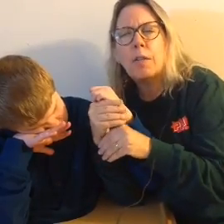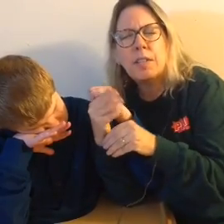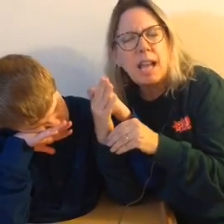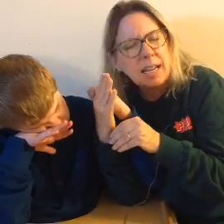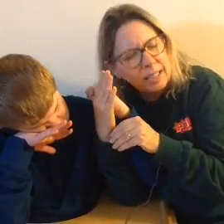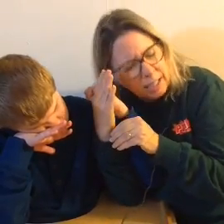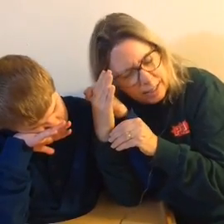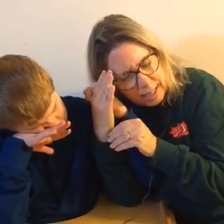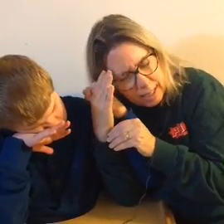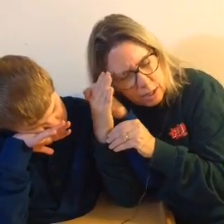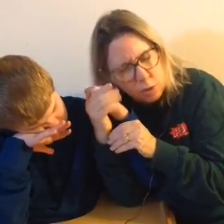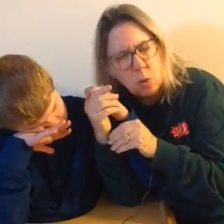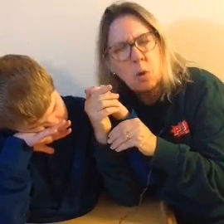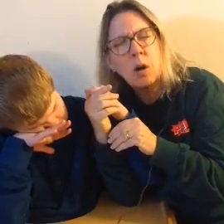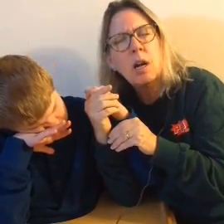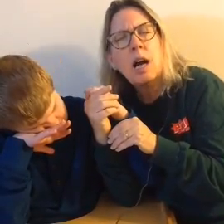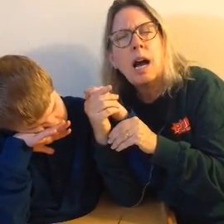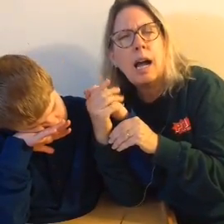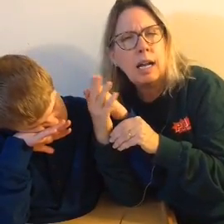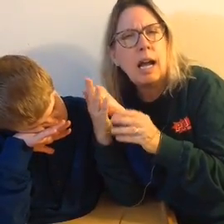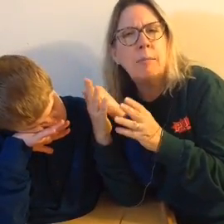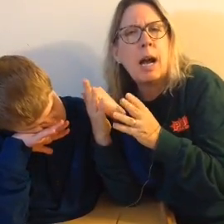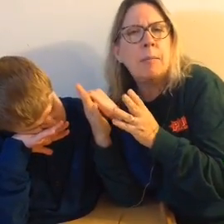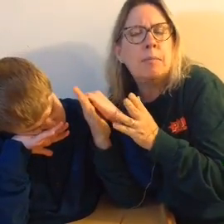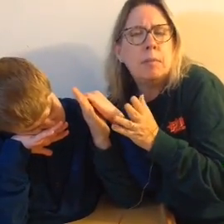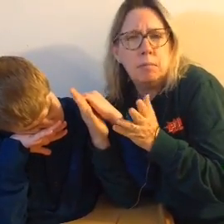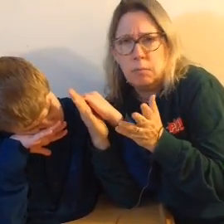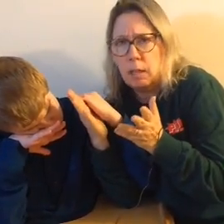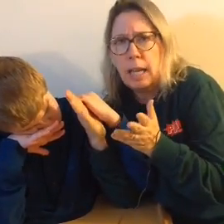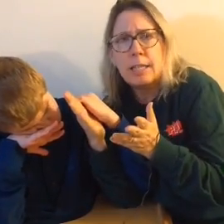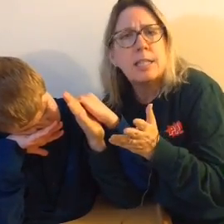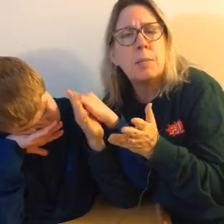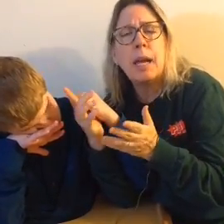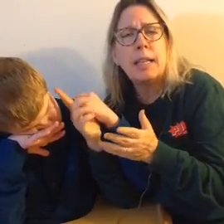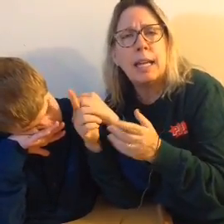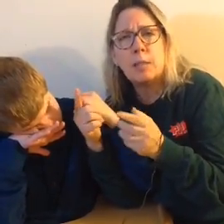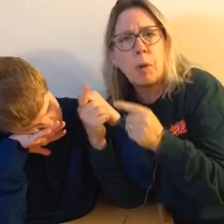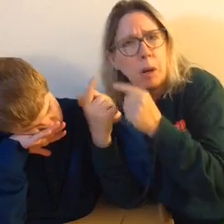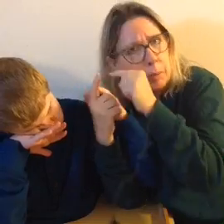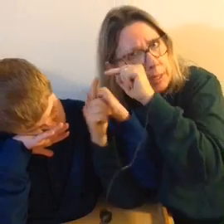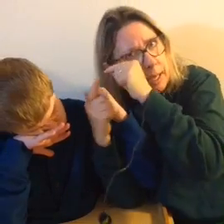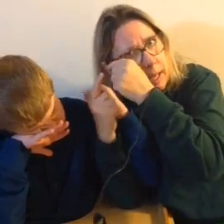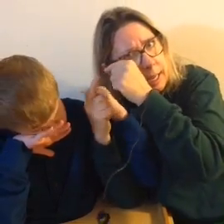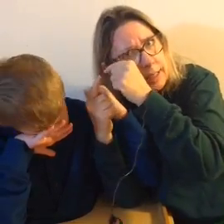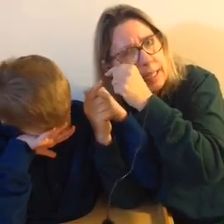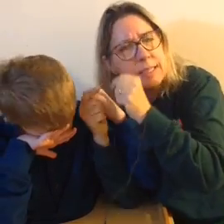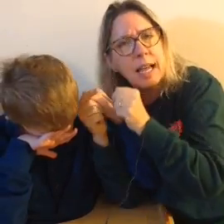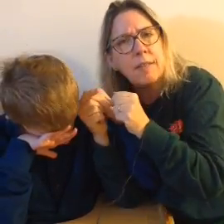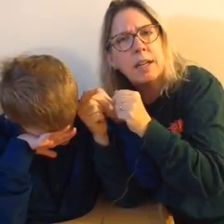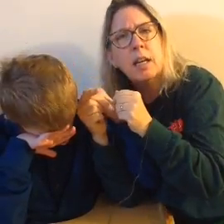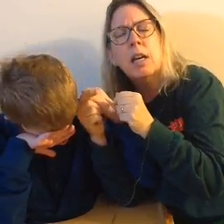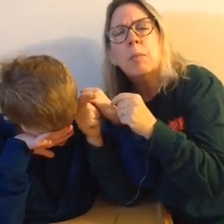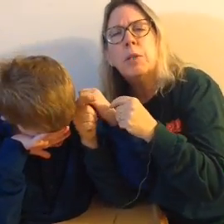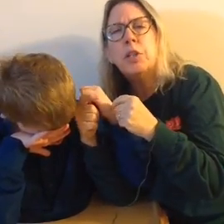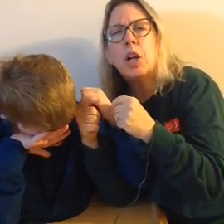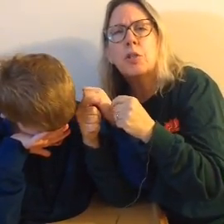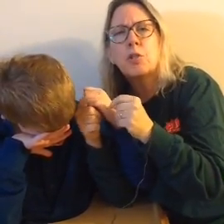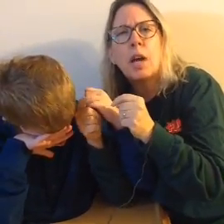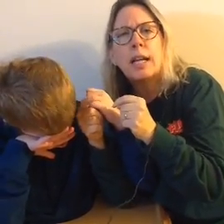he's acting like his head is sore. I'm anticipating that it's probably a headache that he's having. But you can also try to get